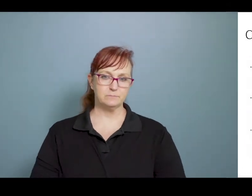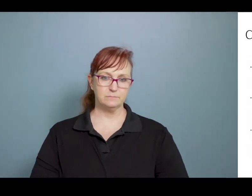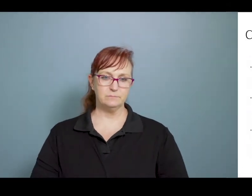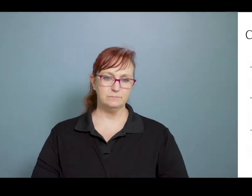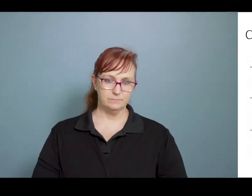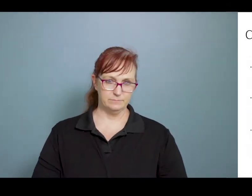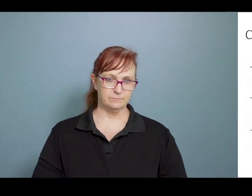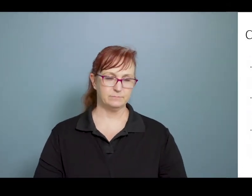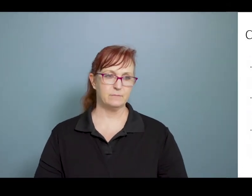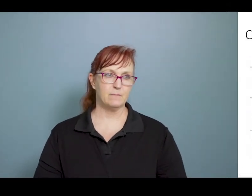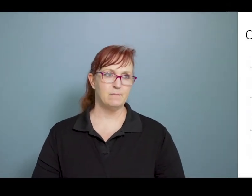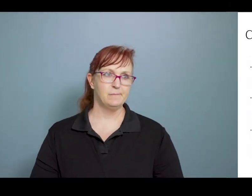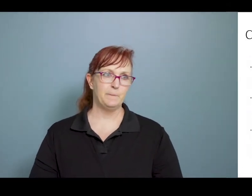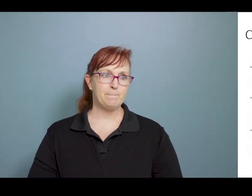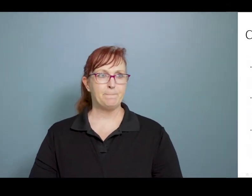So